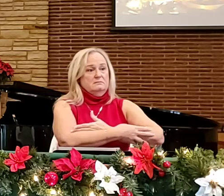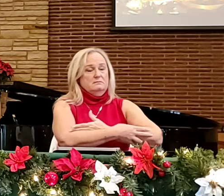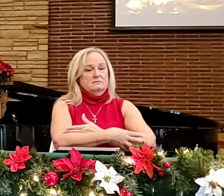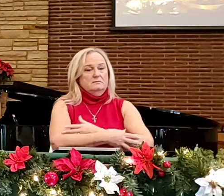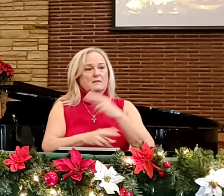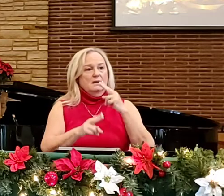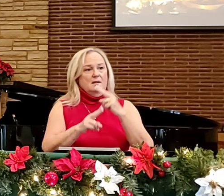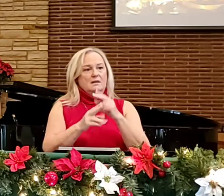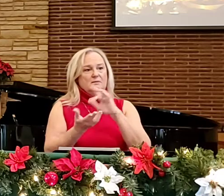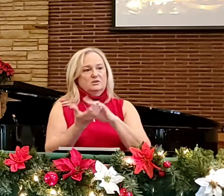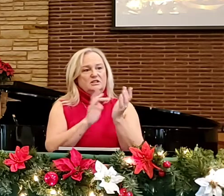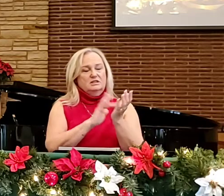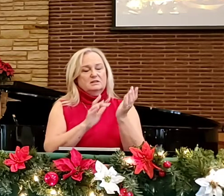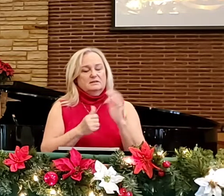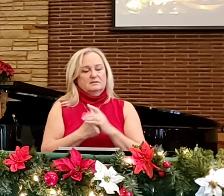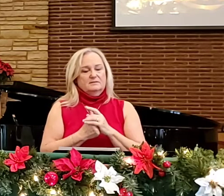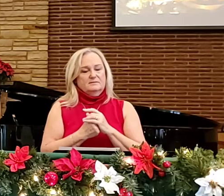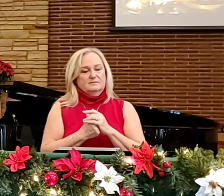named Jesus.